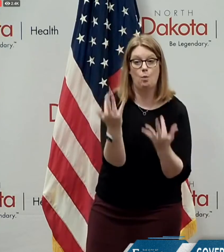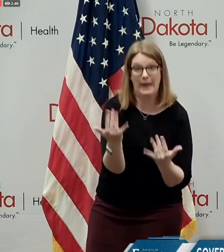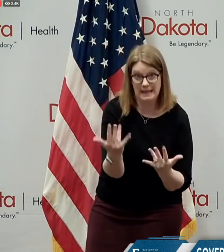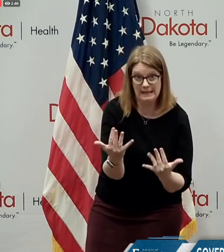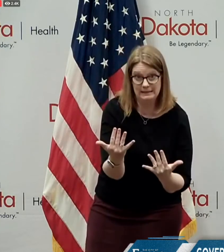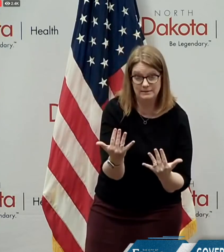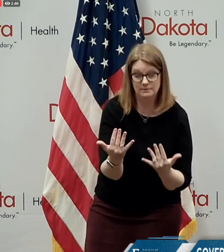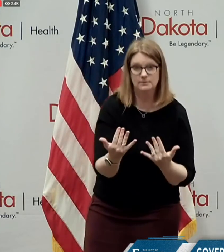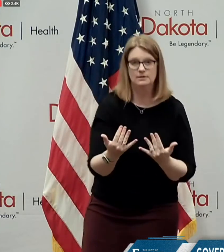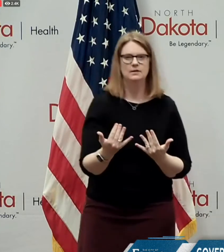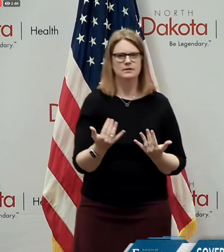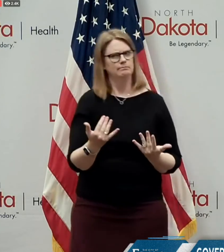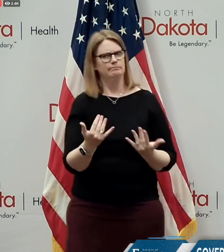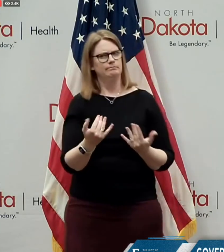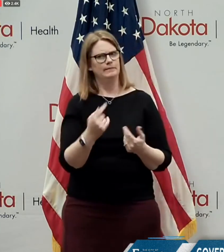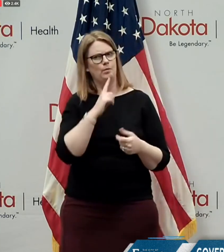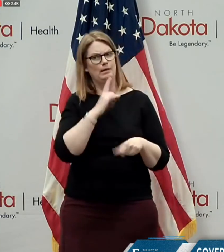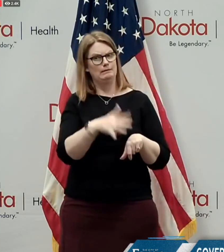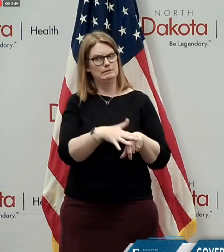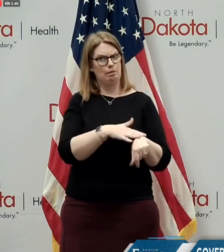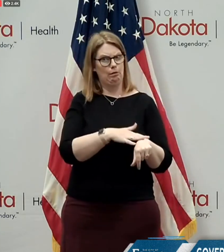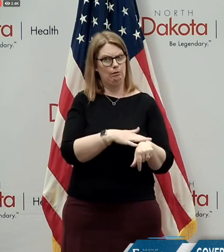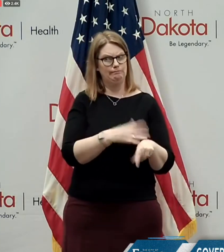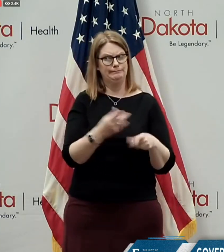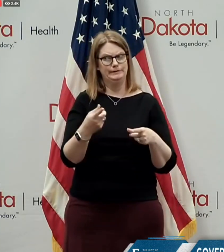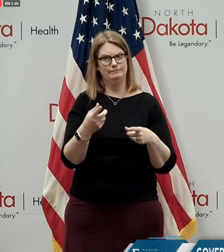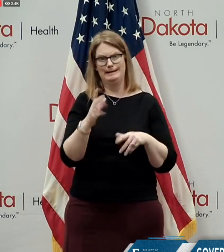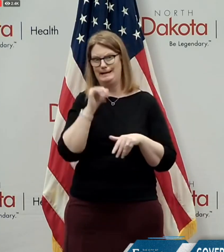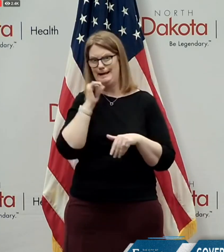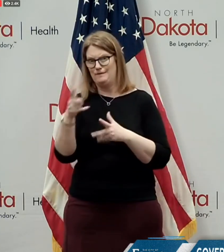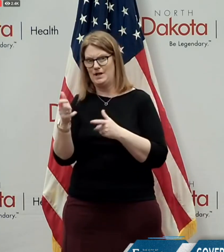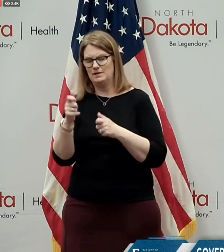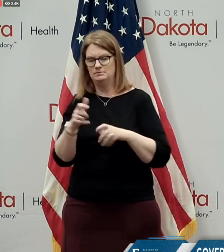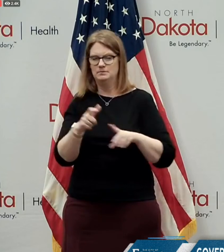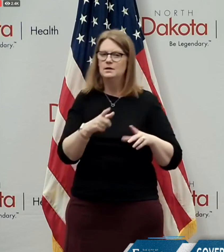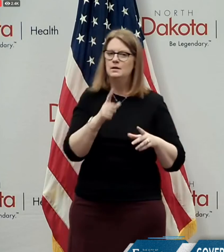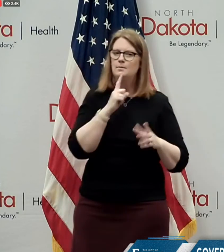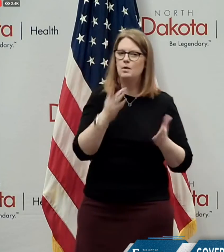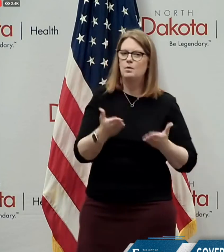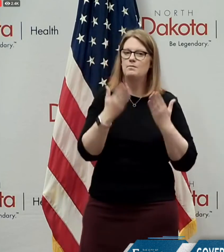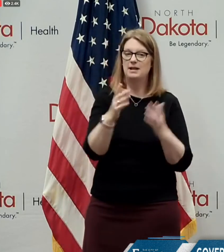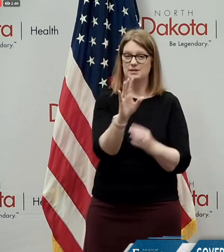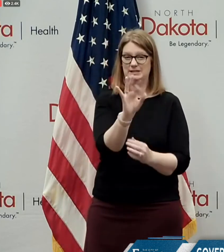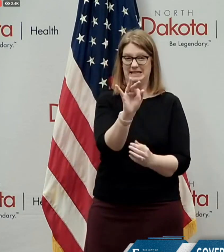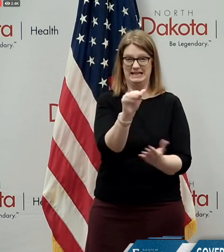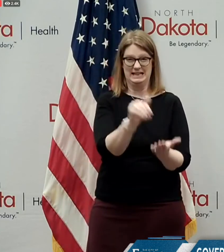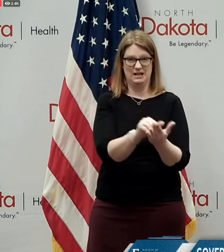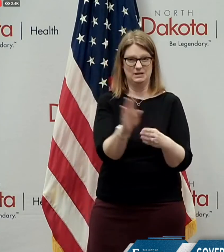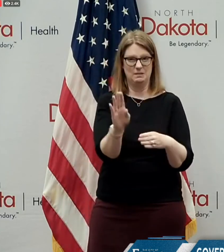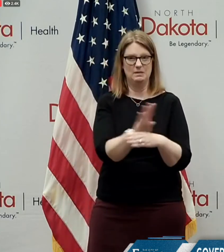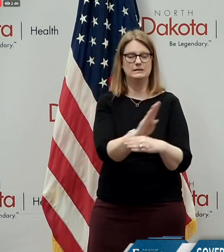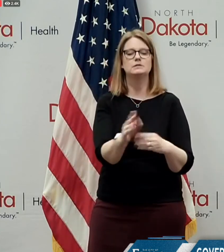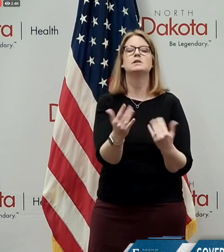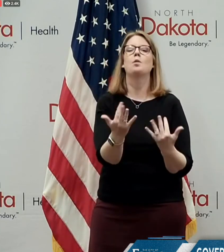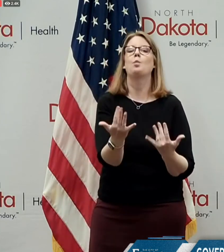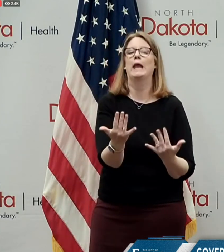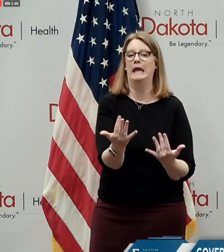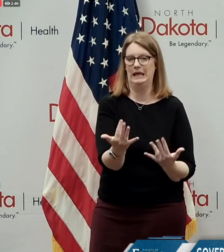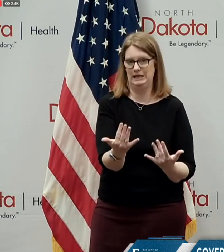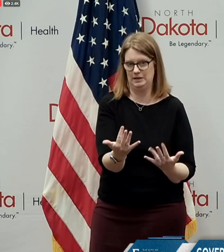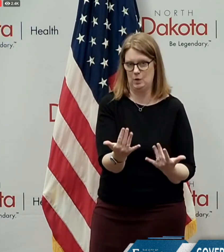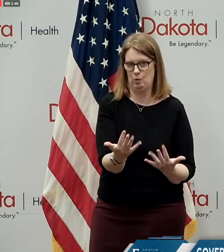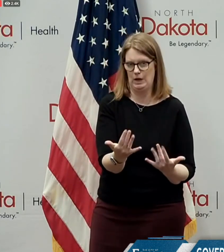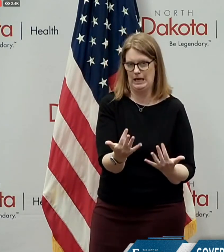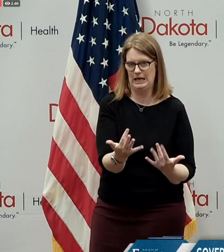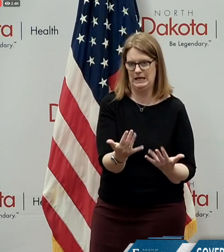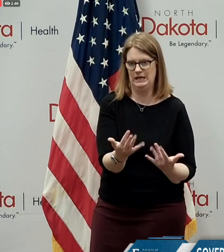remember that we're talking about going slower than faster during this, but we do recommend to those 19,000 businesses you consider waiting to submit your loan